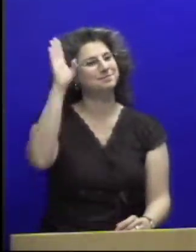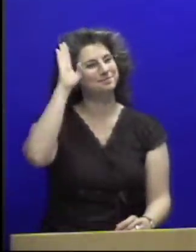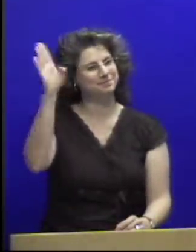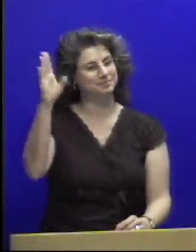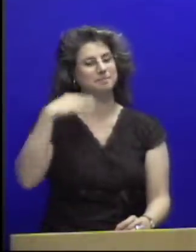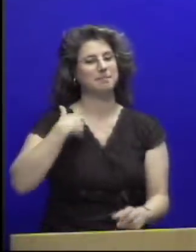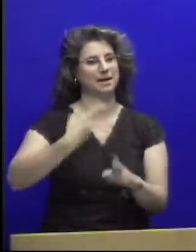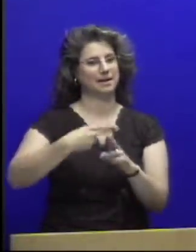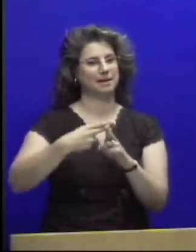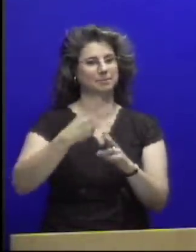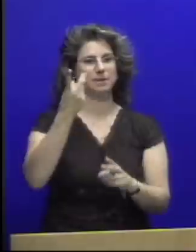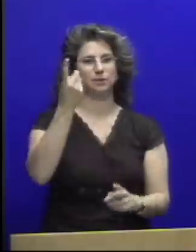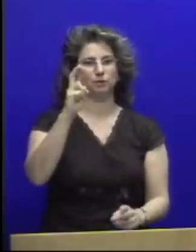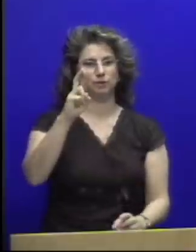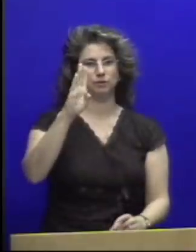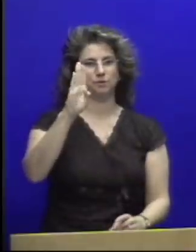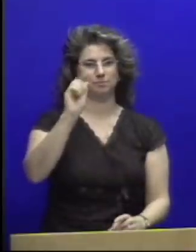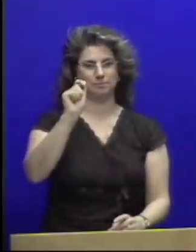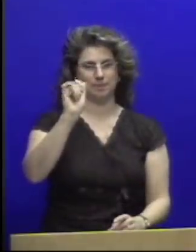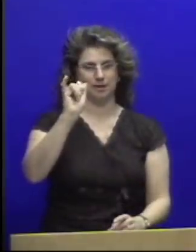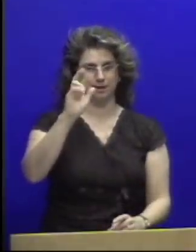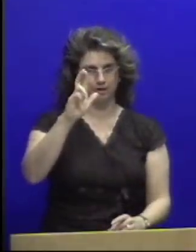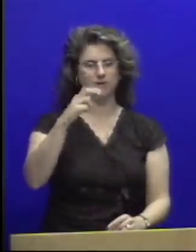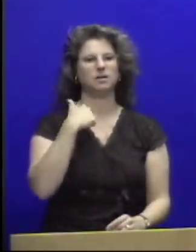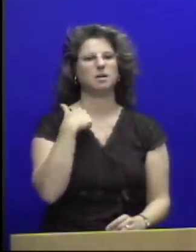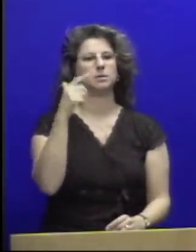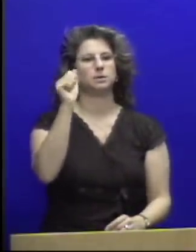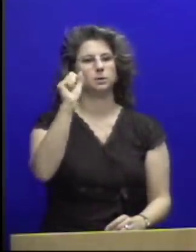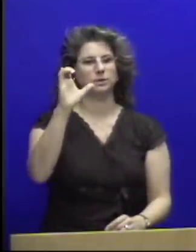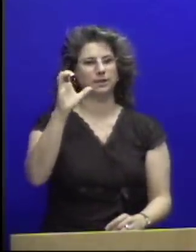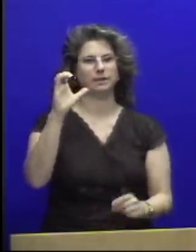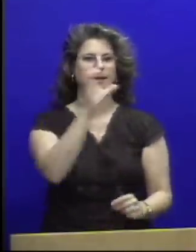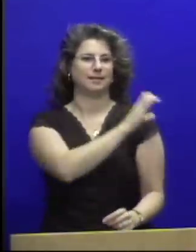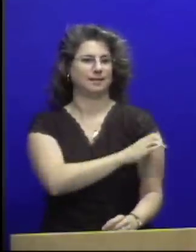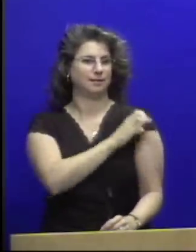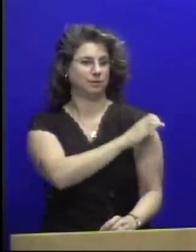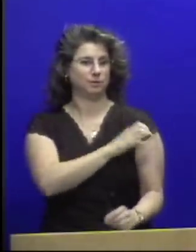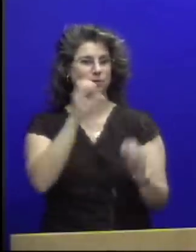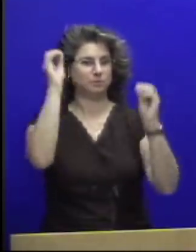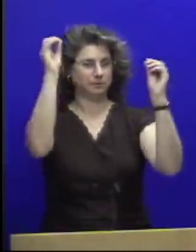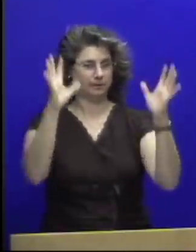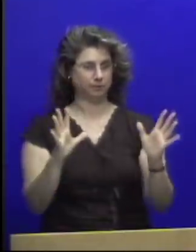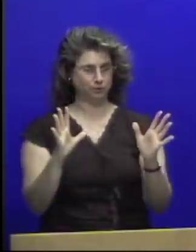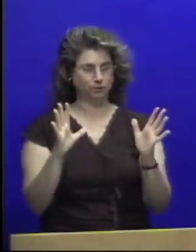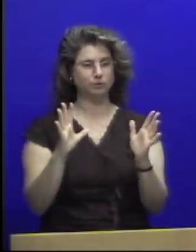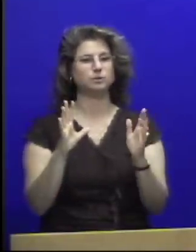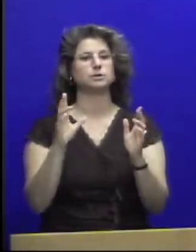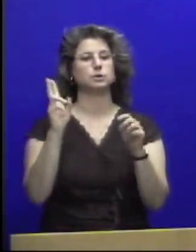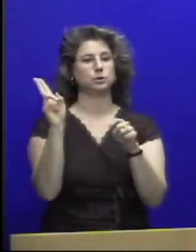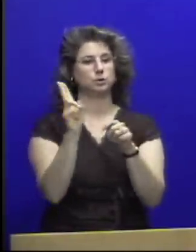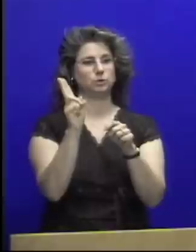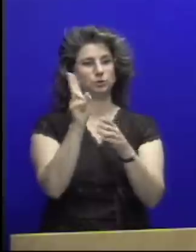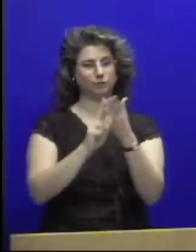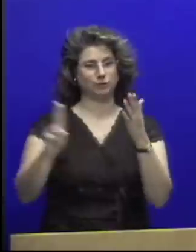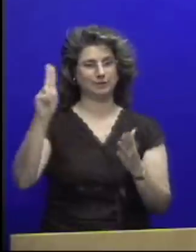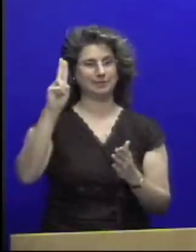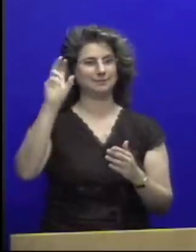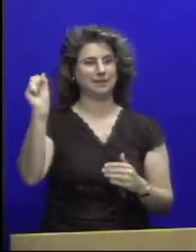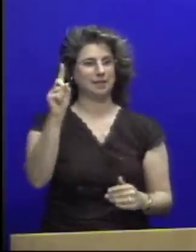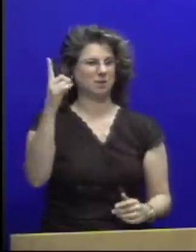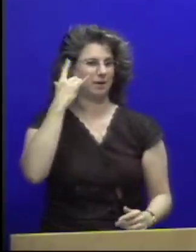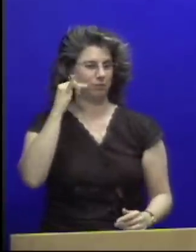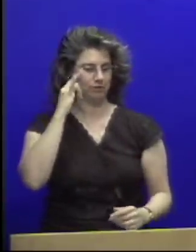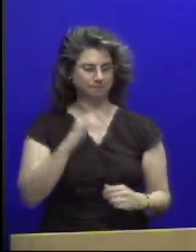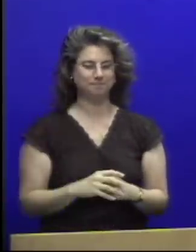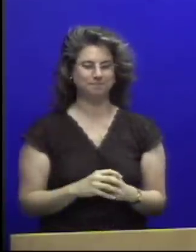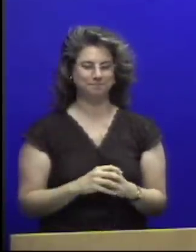Hi, my name is Dr. Blair, and I'm Associate Clinical Professor at the University of California, San Diego. My